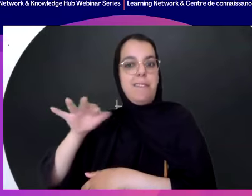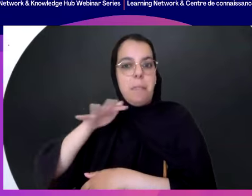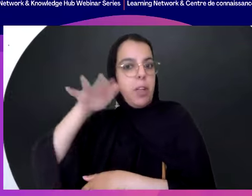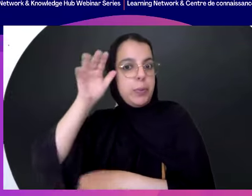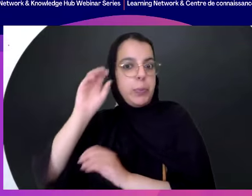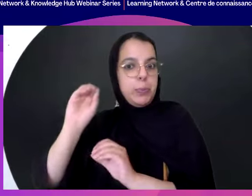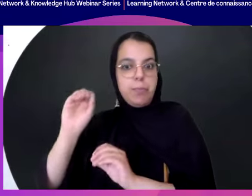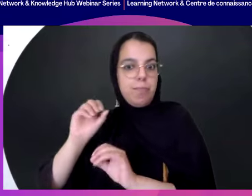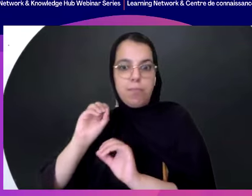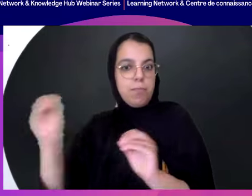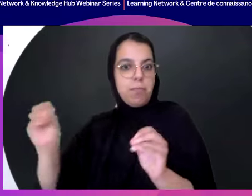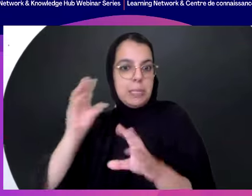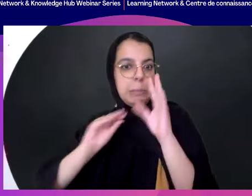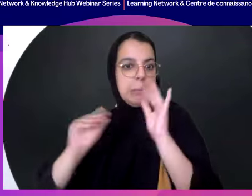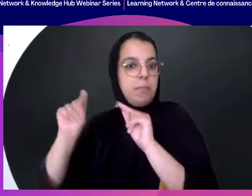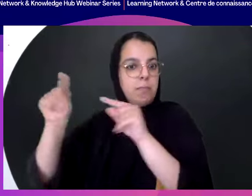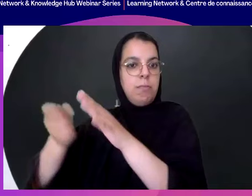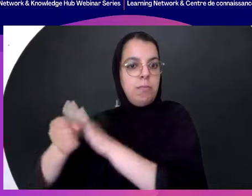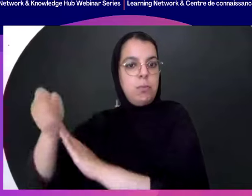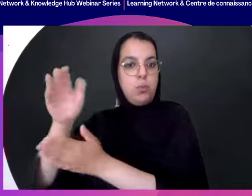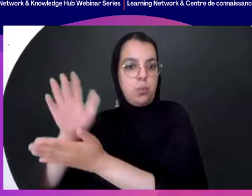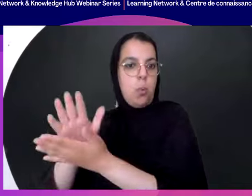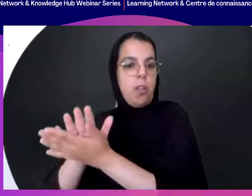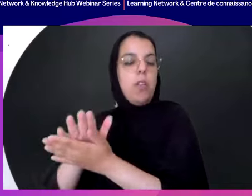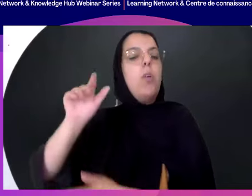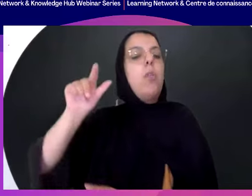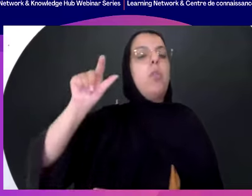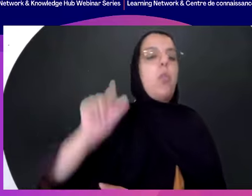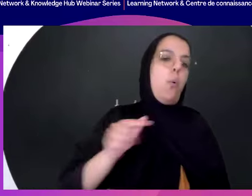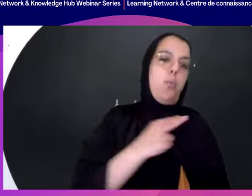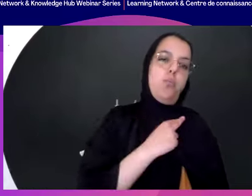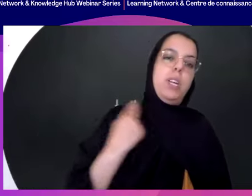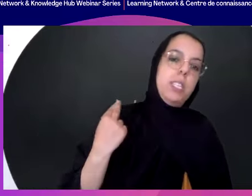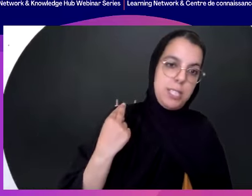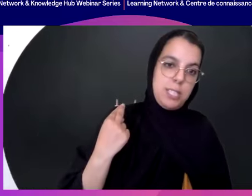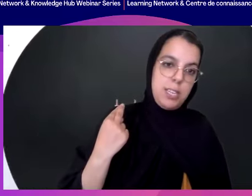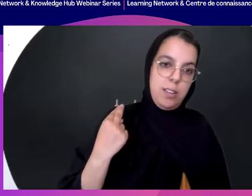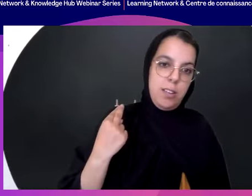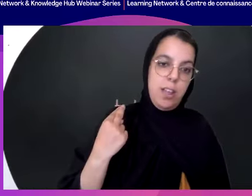considered adult traumas and perceived discrimination in adulthood as well.